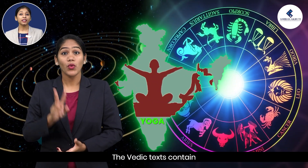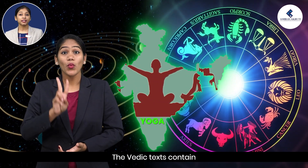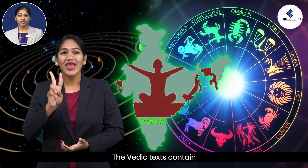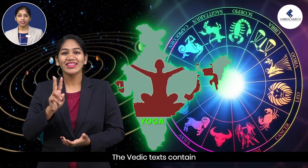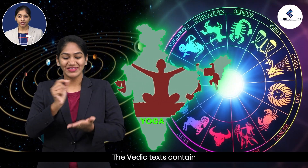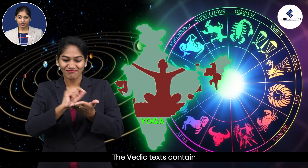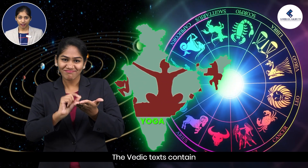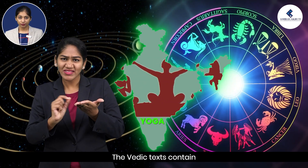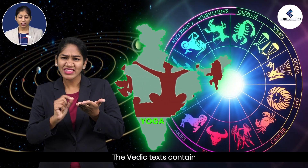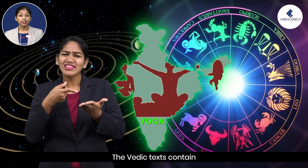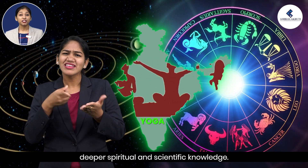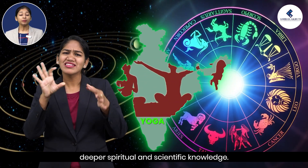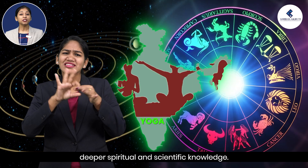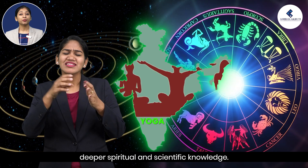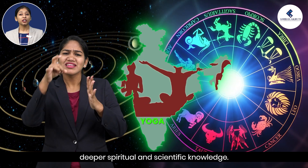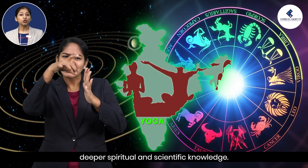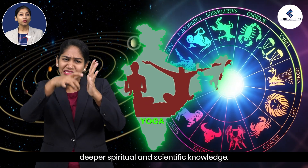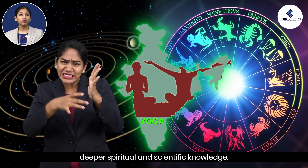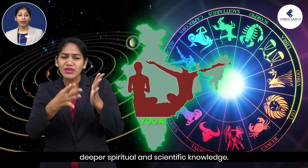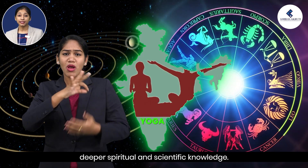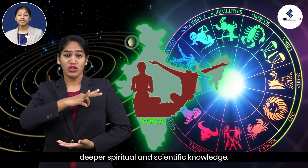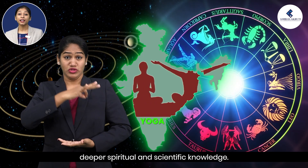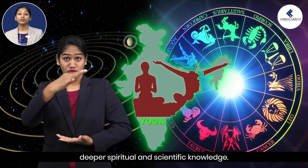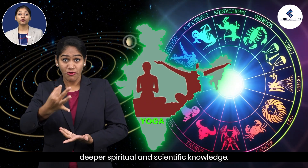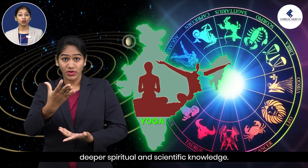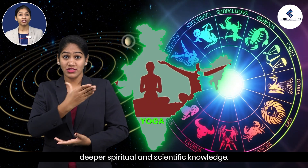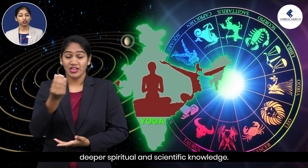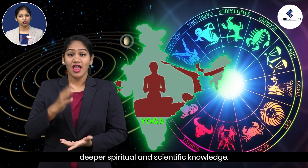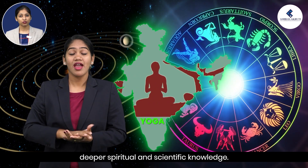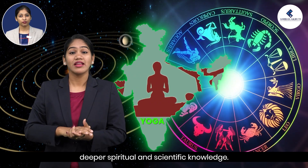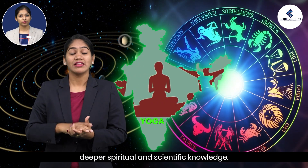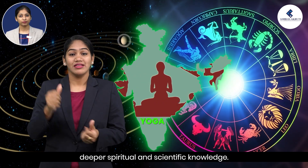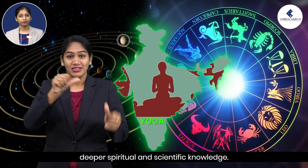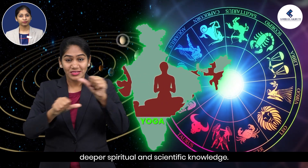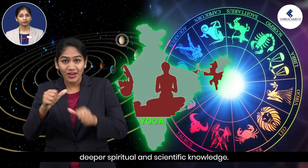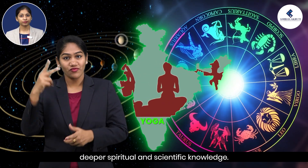The Vedic texts contain deeper spiritual and scientific knowledge.